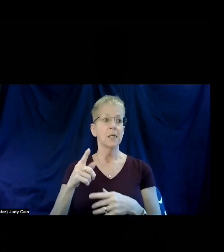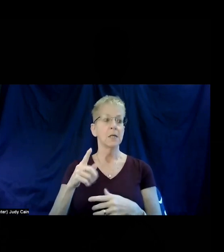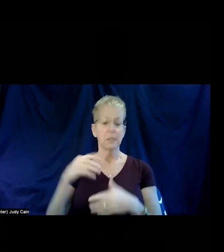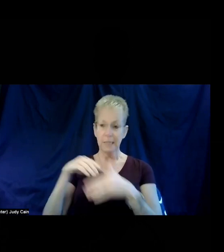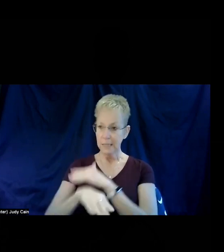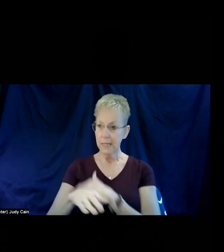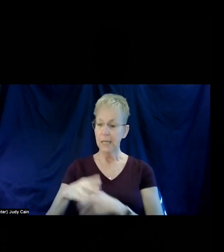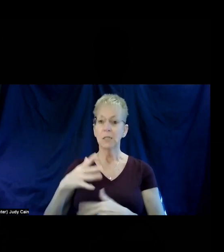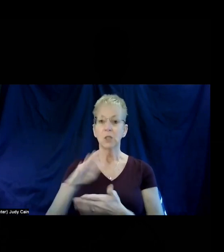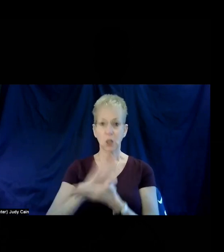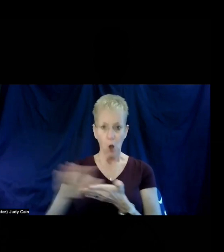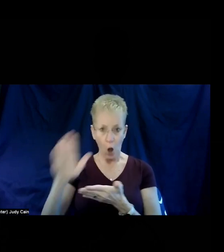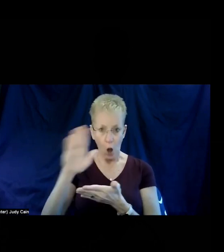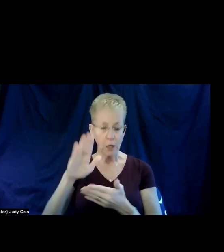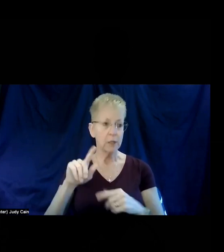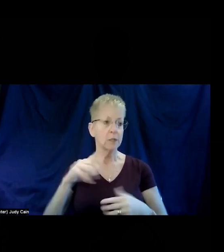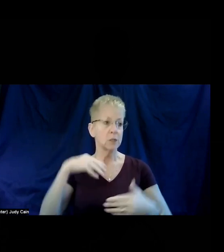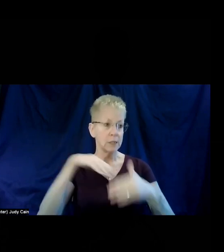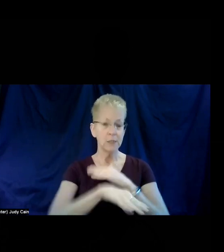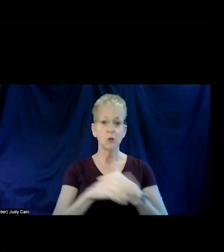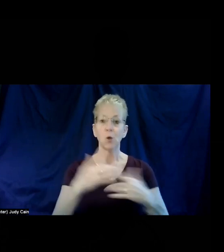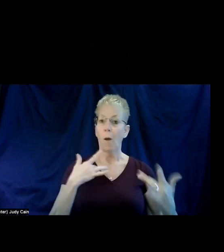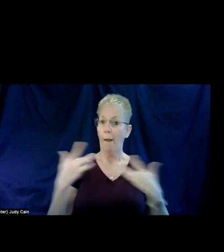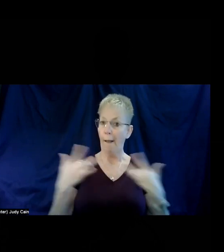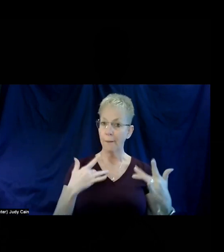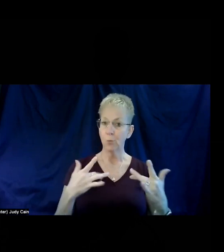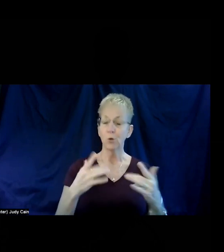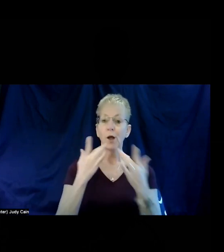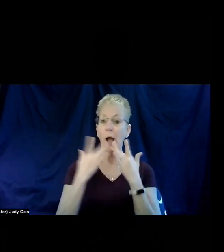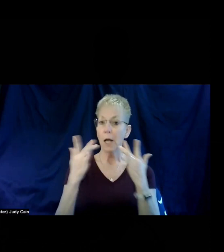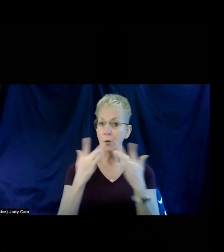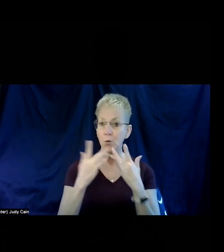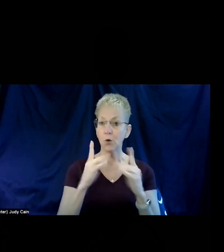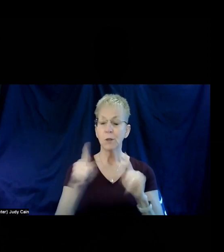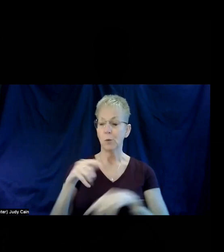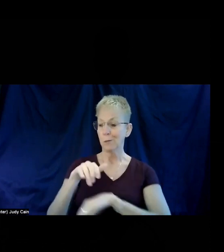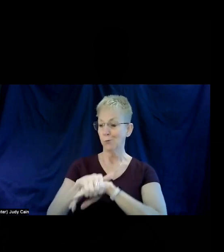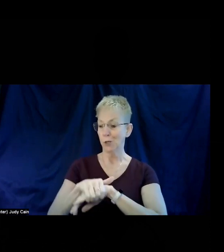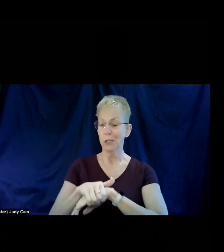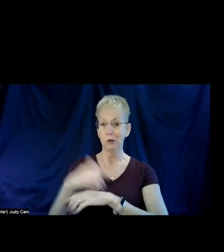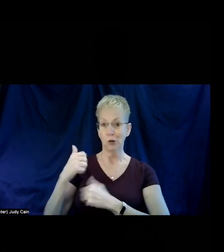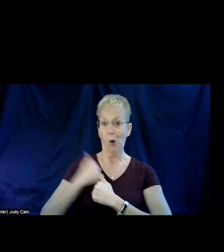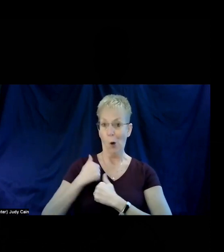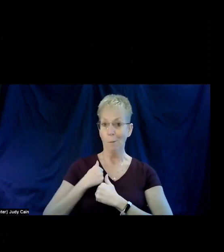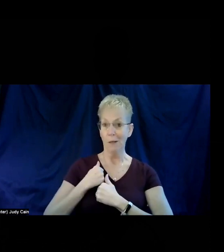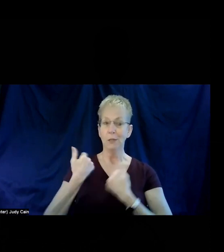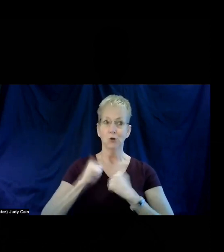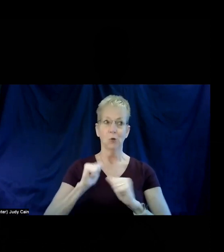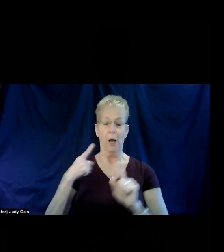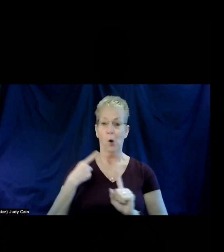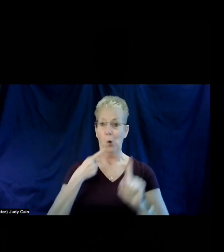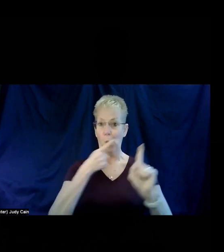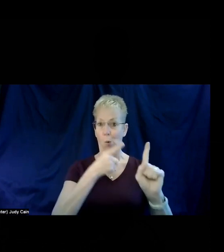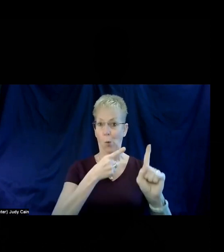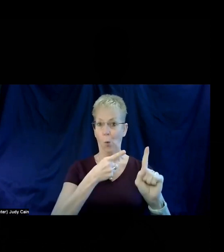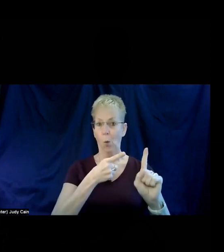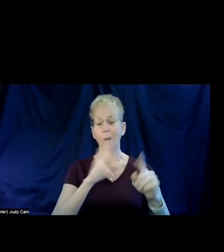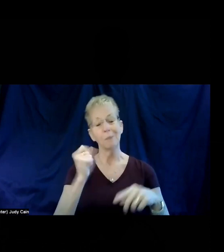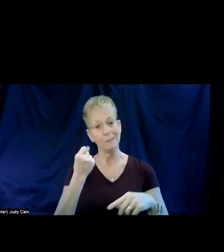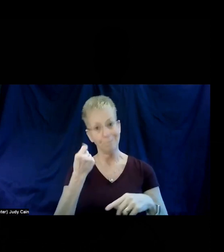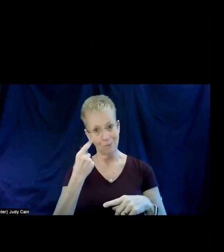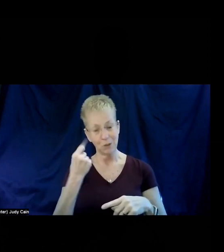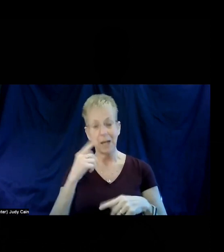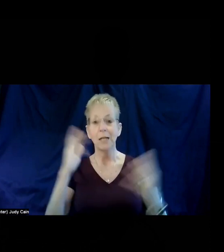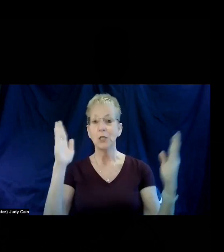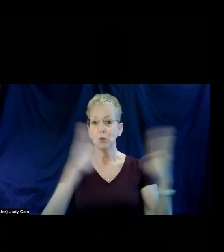Hollywood. He had been in the British Army, tried to make a go of it, got in a lot of trouble, and